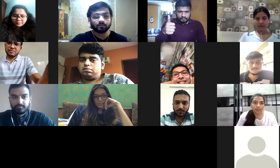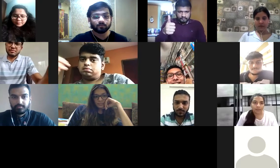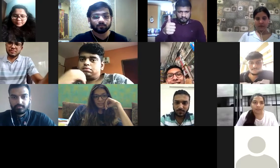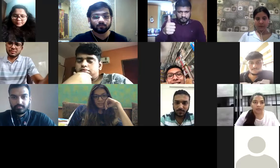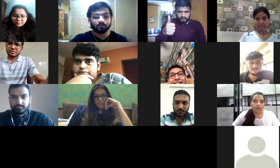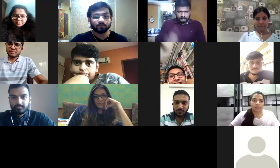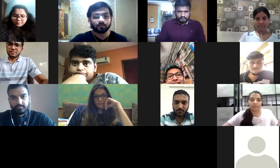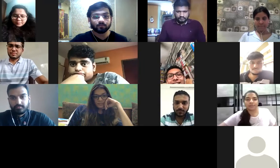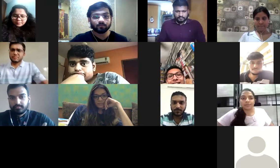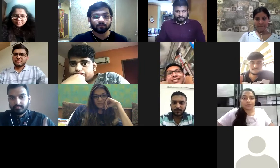Just sign for okay.